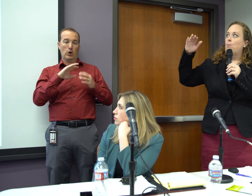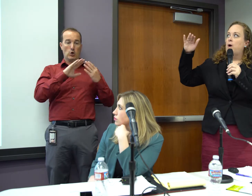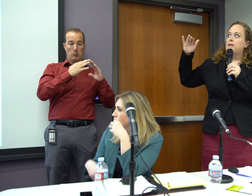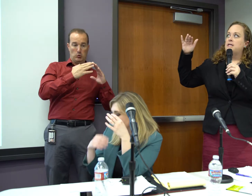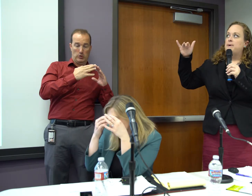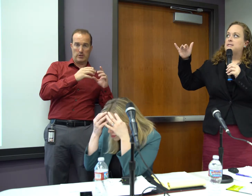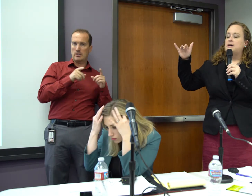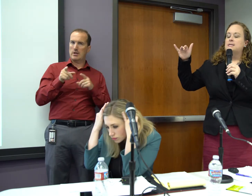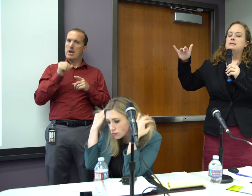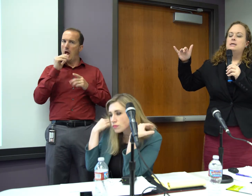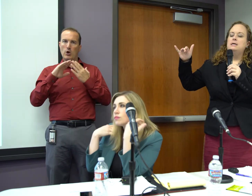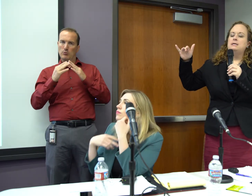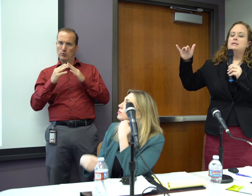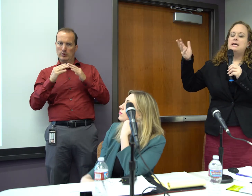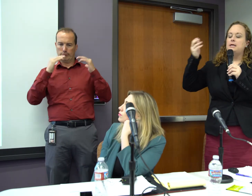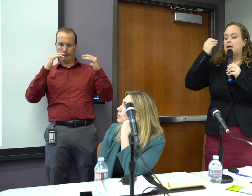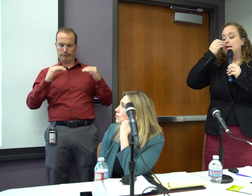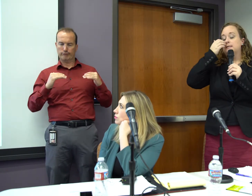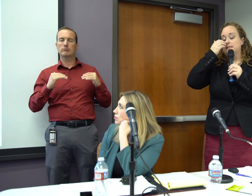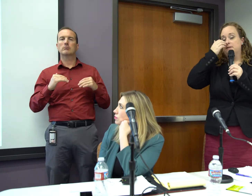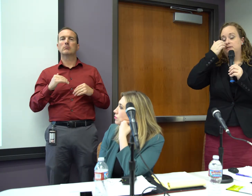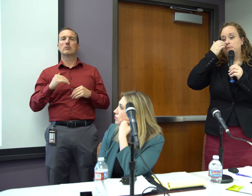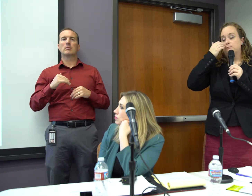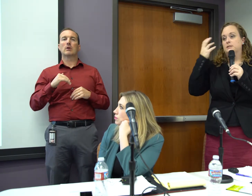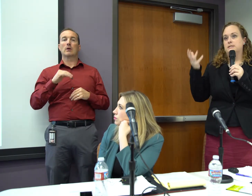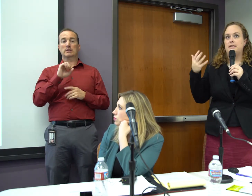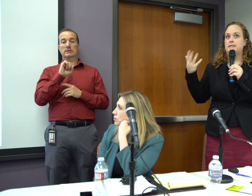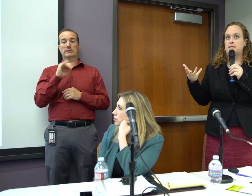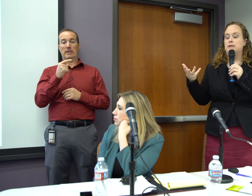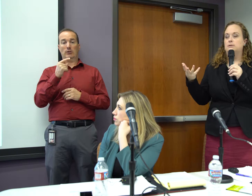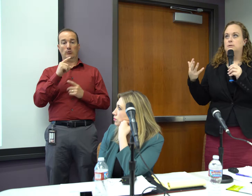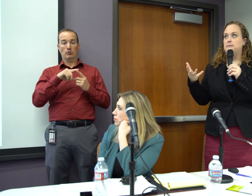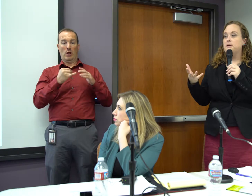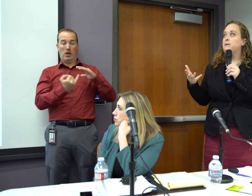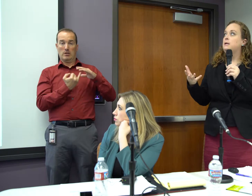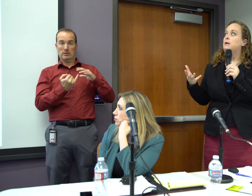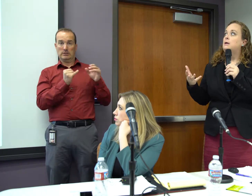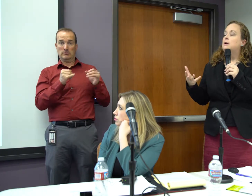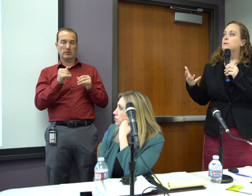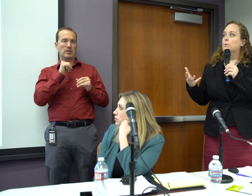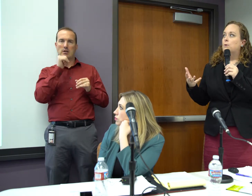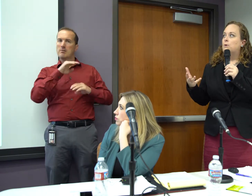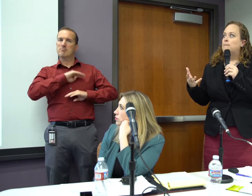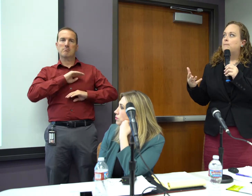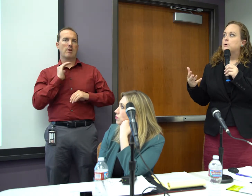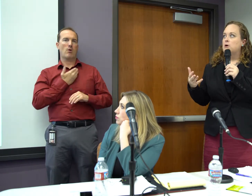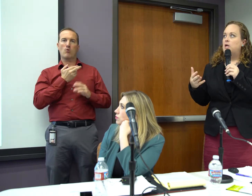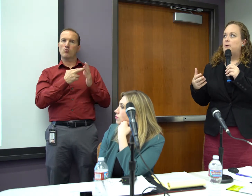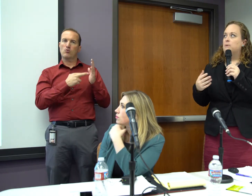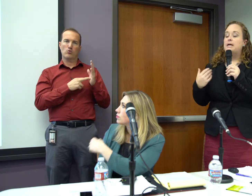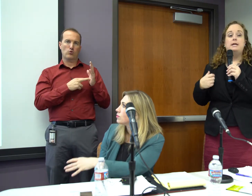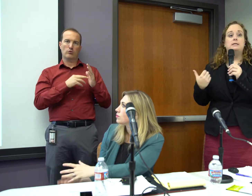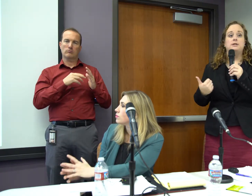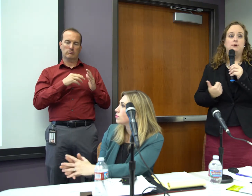looking at what CMS says is in a setting that isolates individuals, which is a setting that does not typically meet the rule, we're